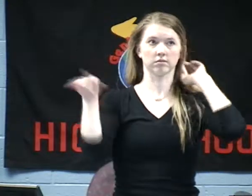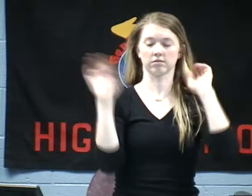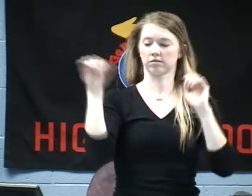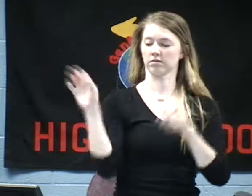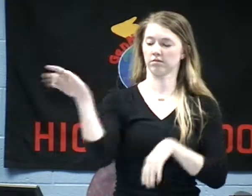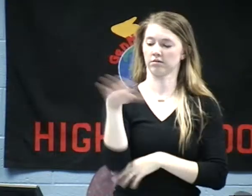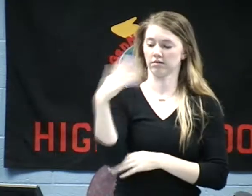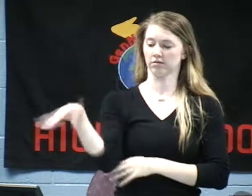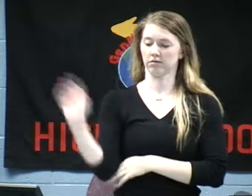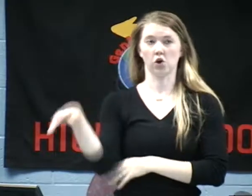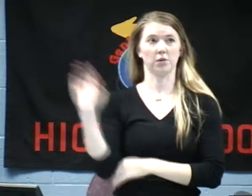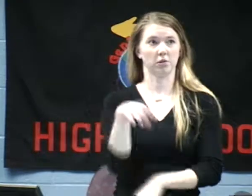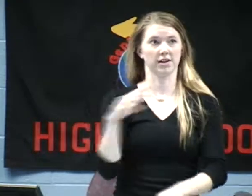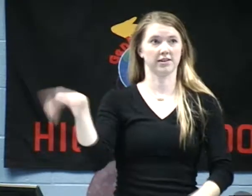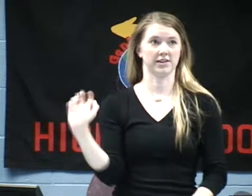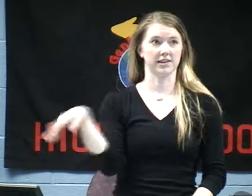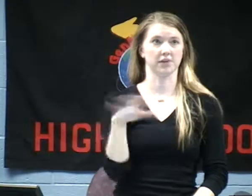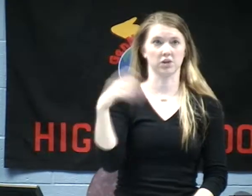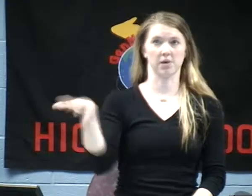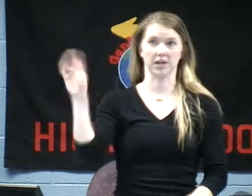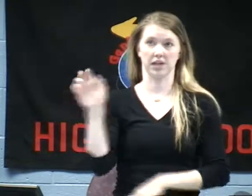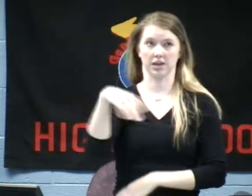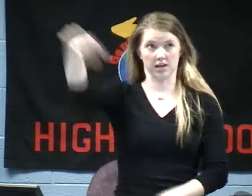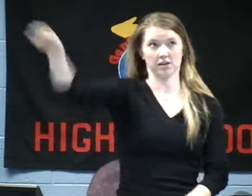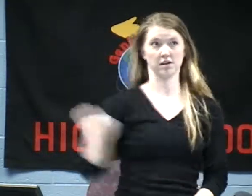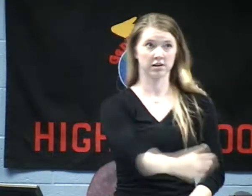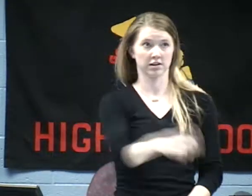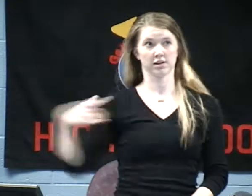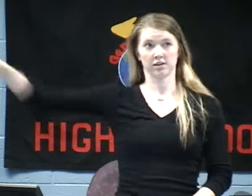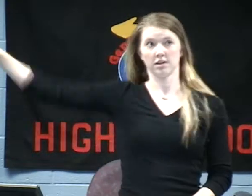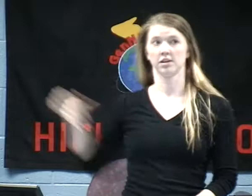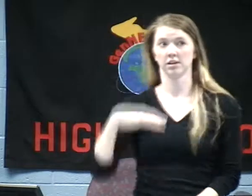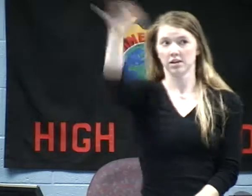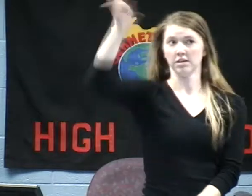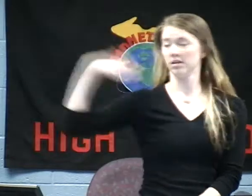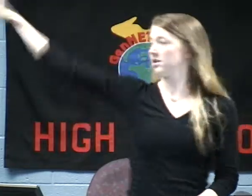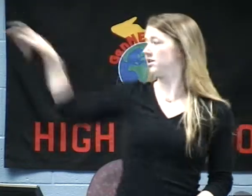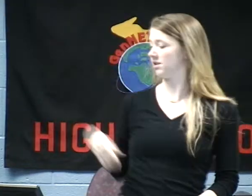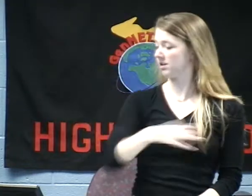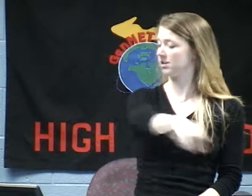Nobody wants to see finger spelling like this.